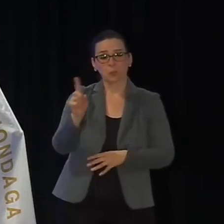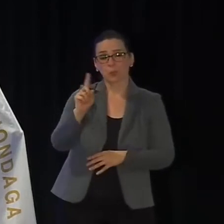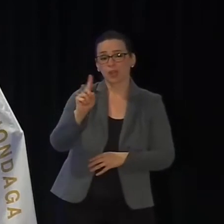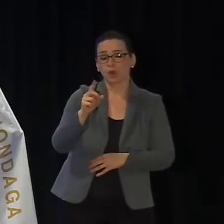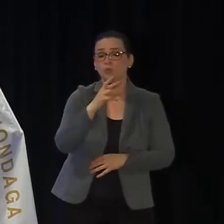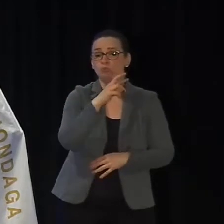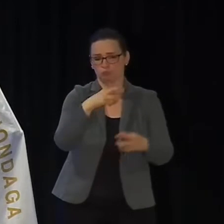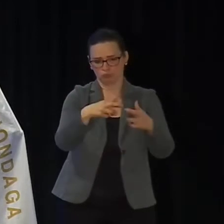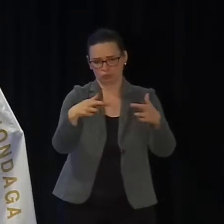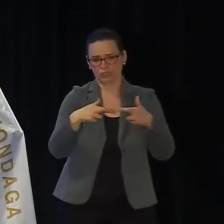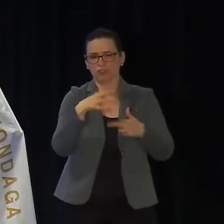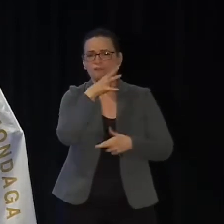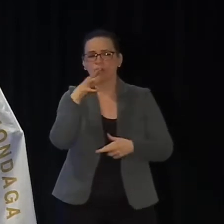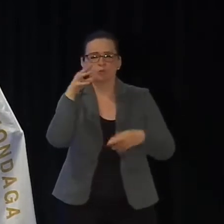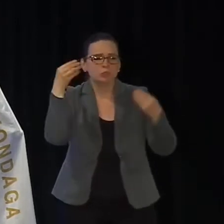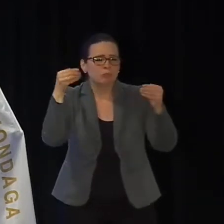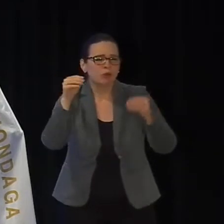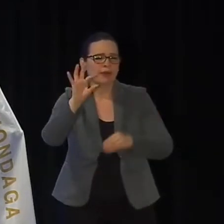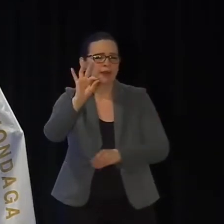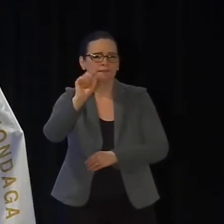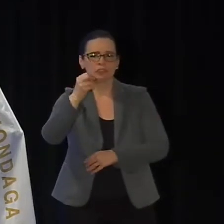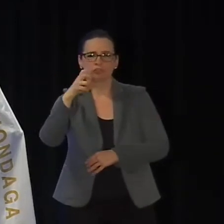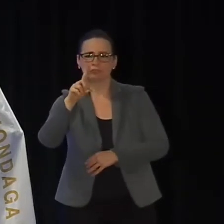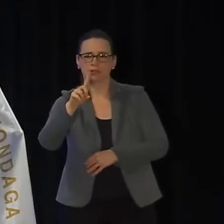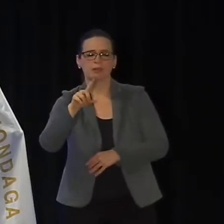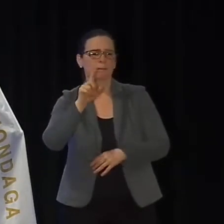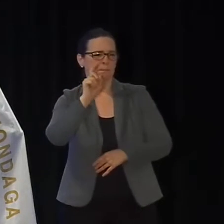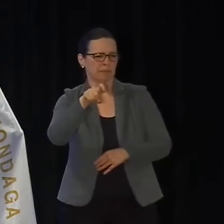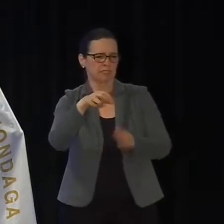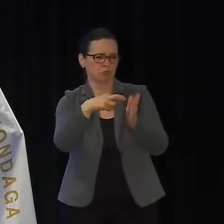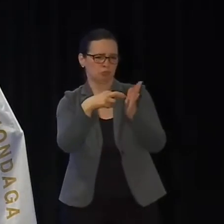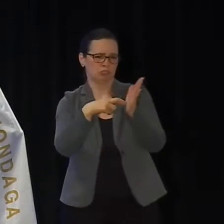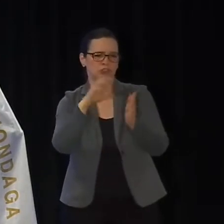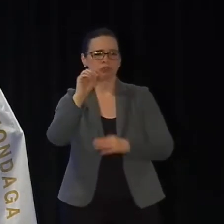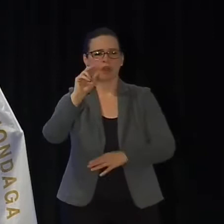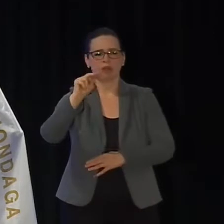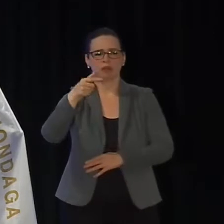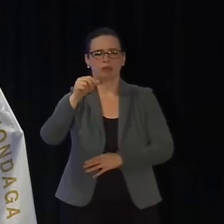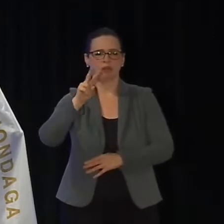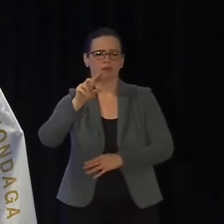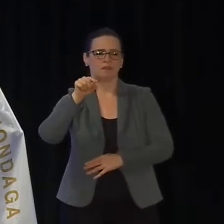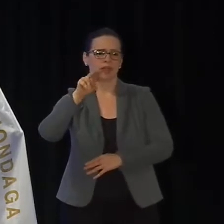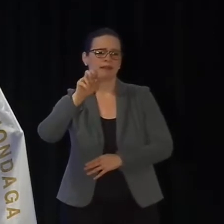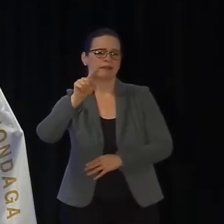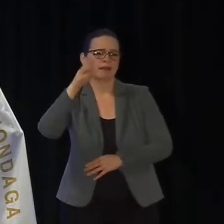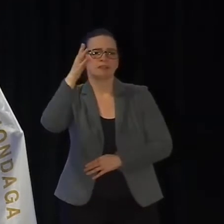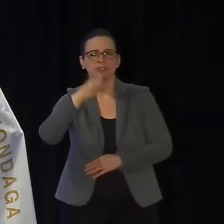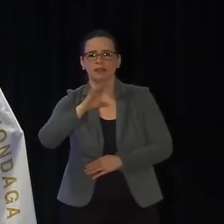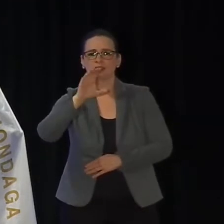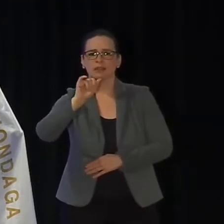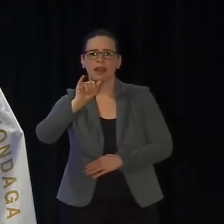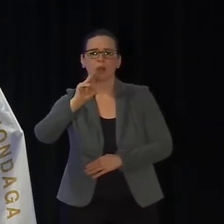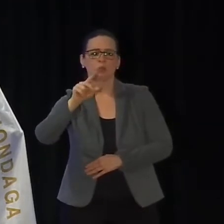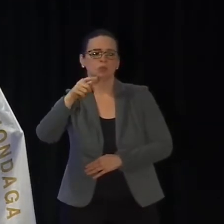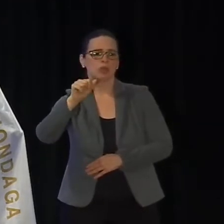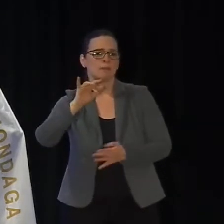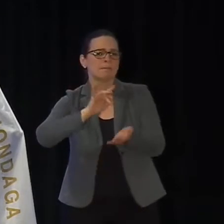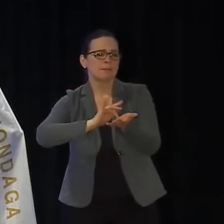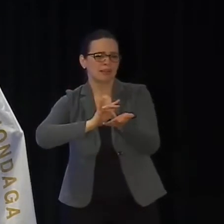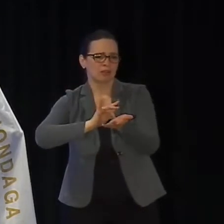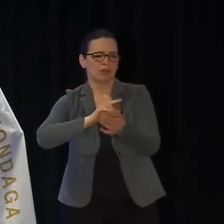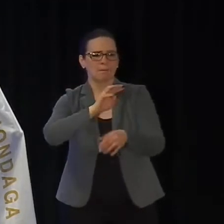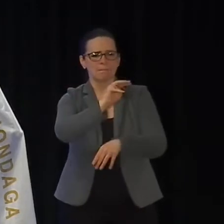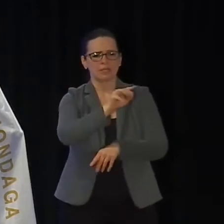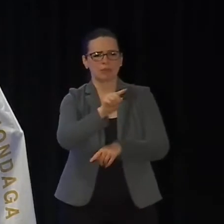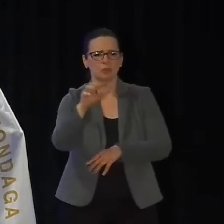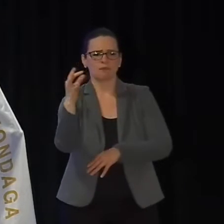and allergies this time of year. Those are, you know, symptoms of COVID. We saw this play out last year.